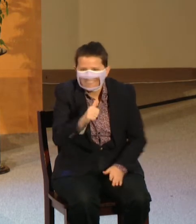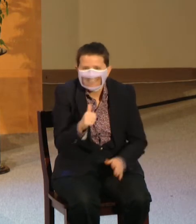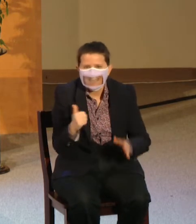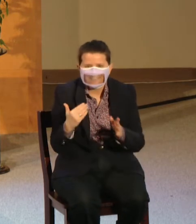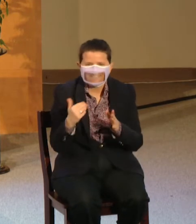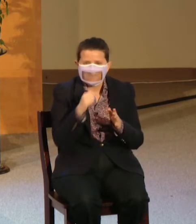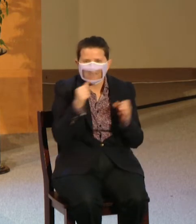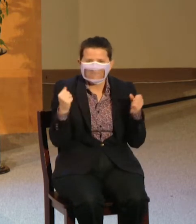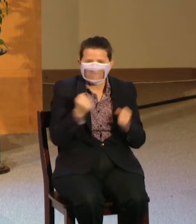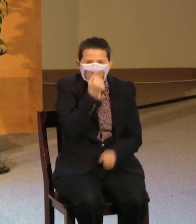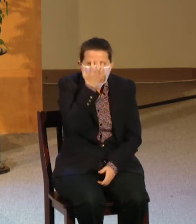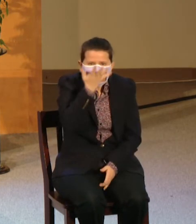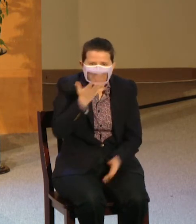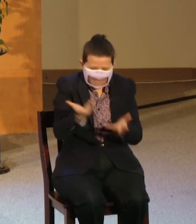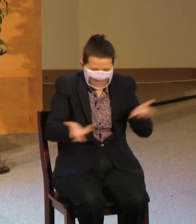of you.